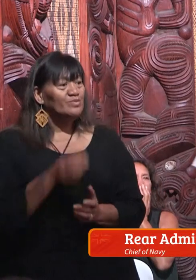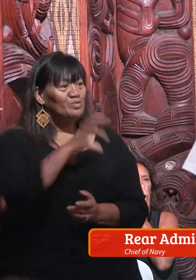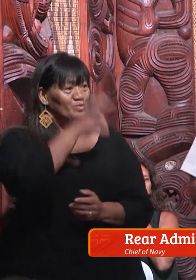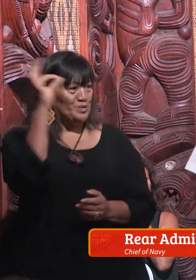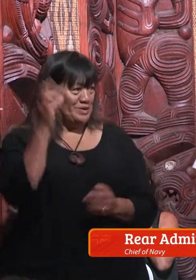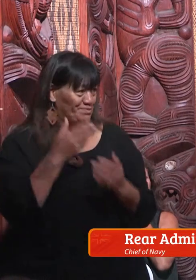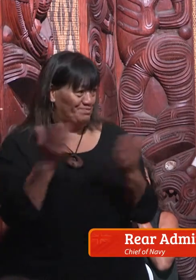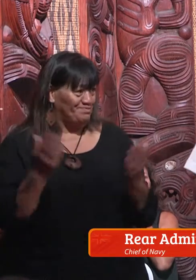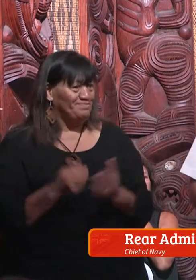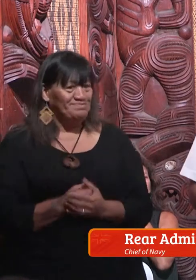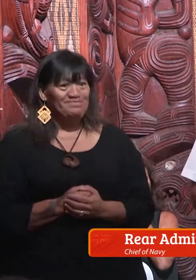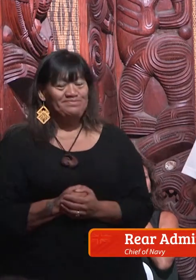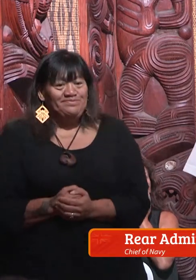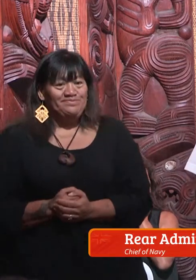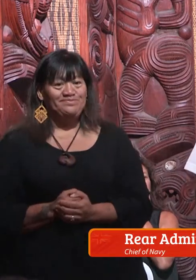Morena tātou.